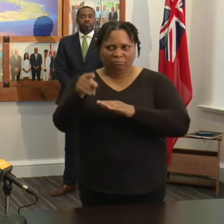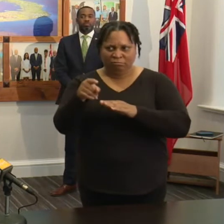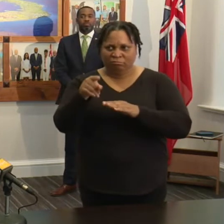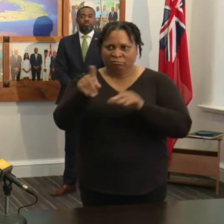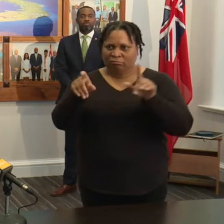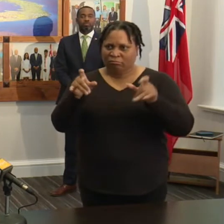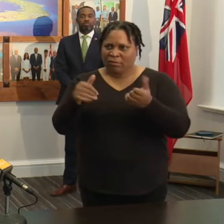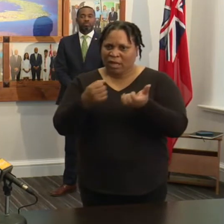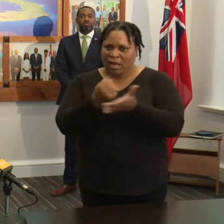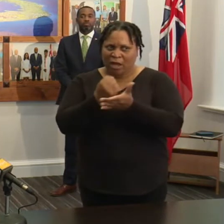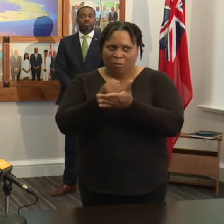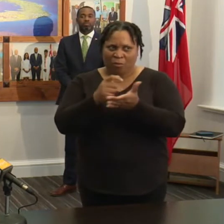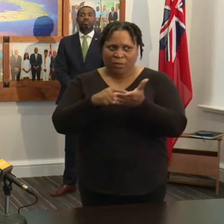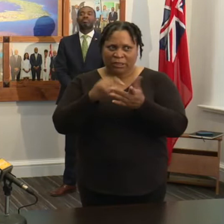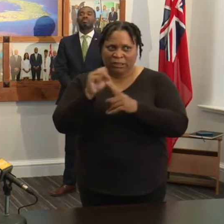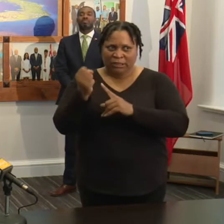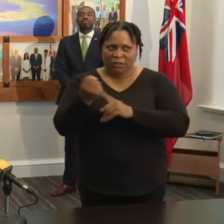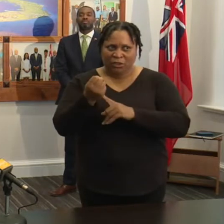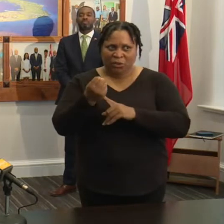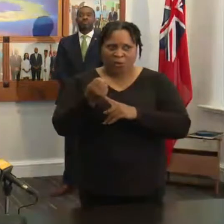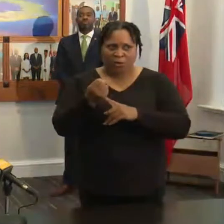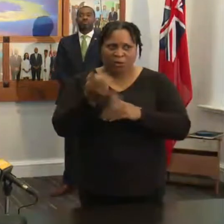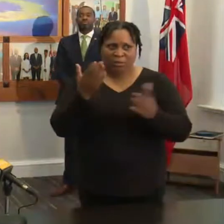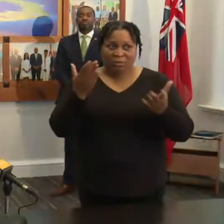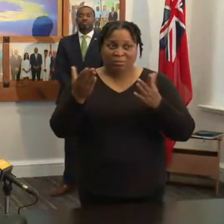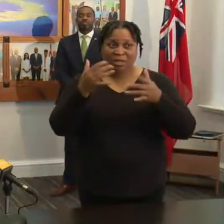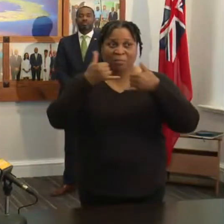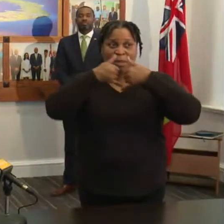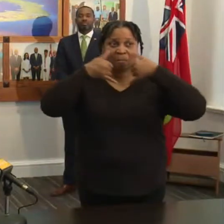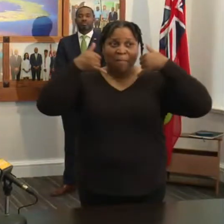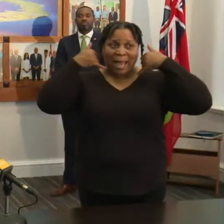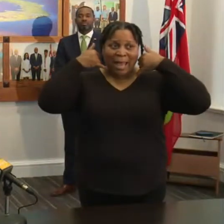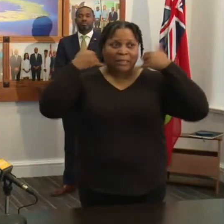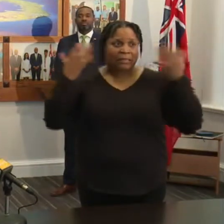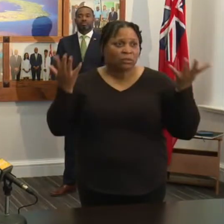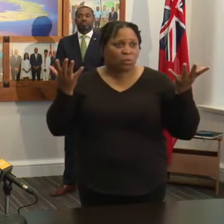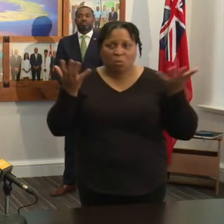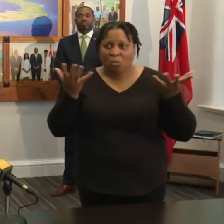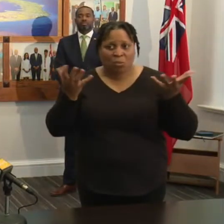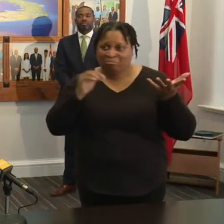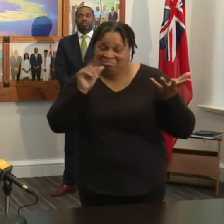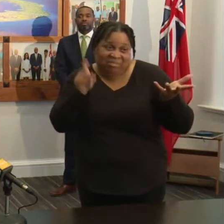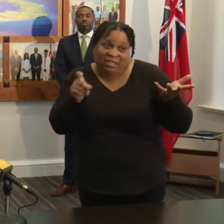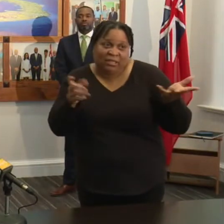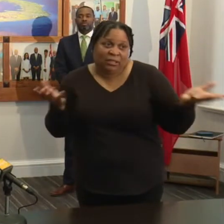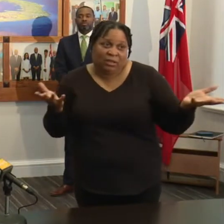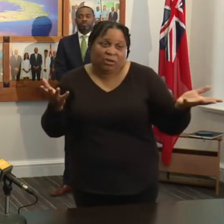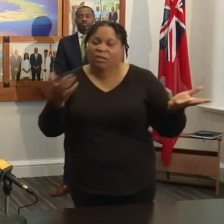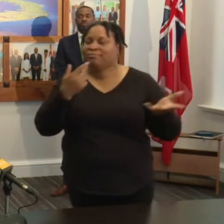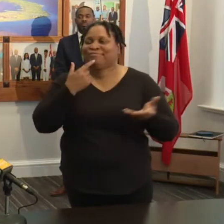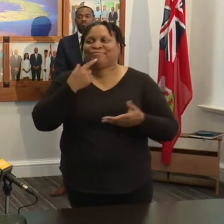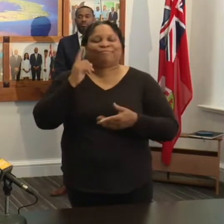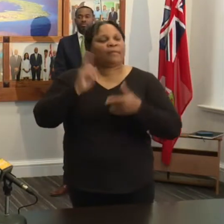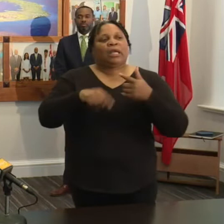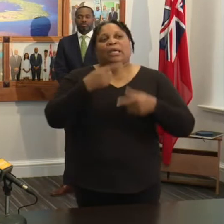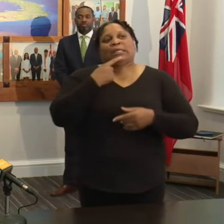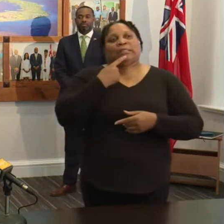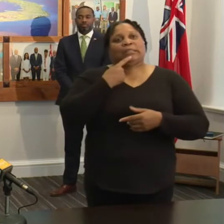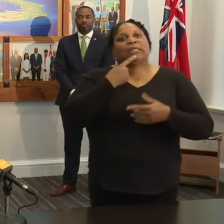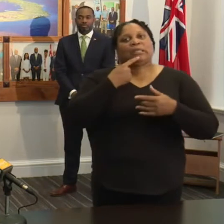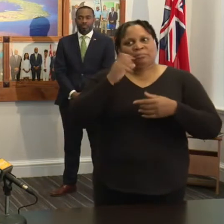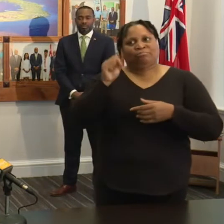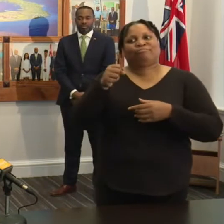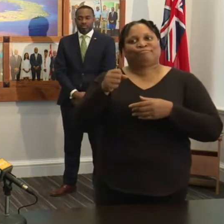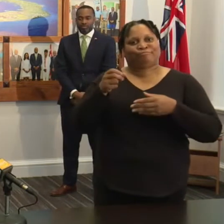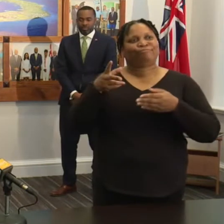matter at all by making masks, or is that not necessary? Well, I can say, as you've rightly said, there is a